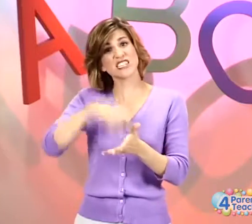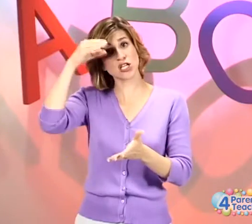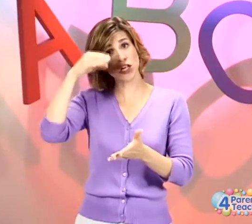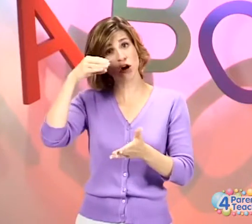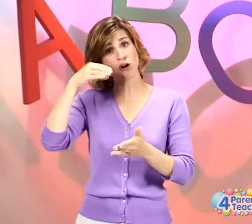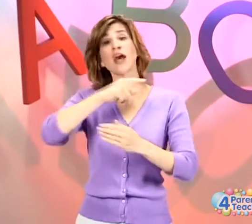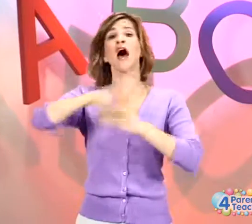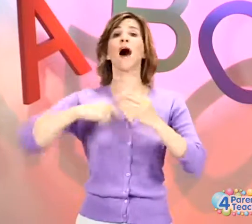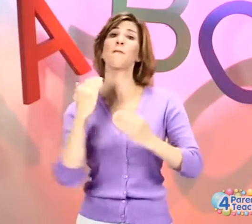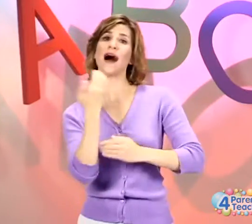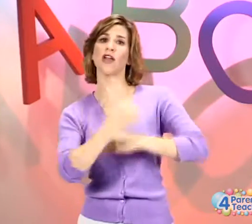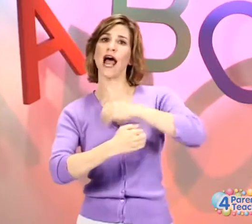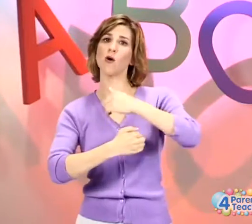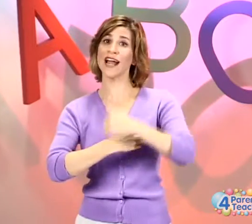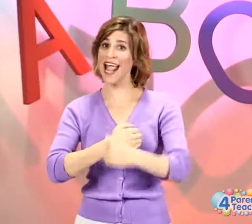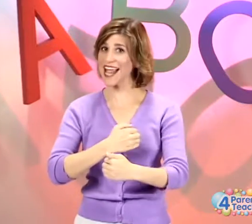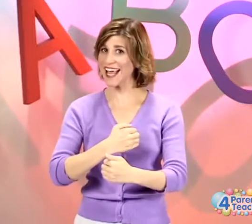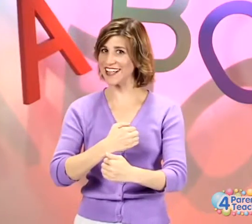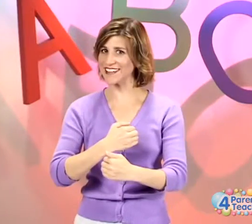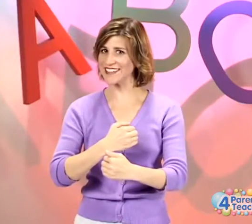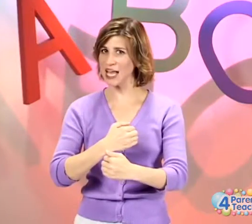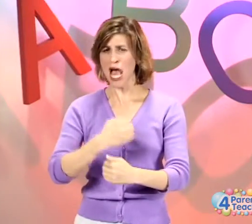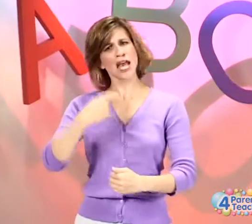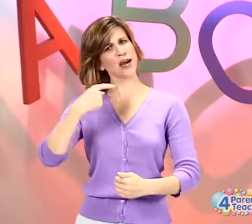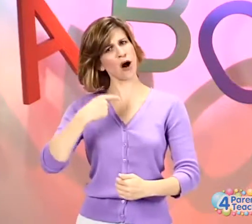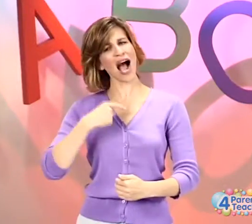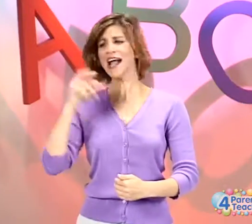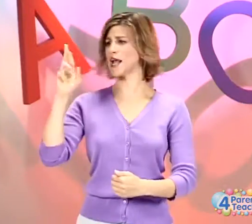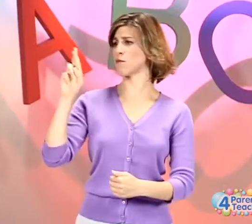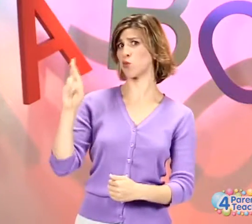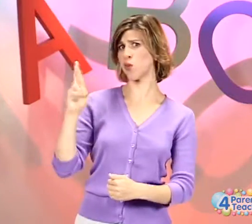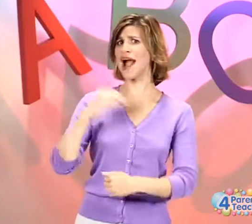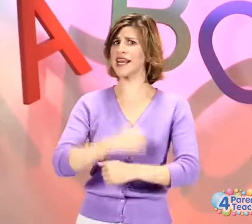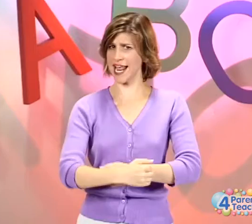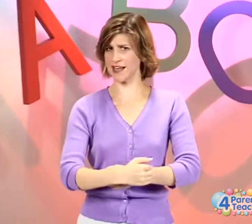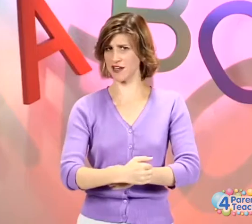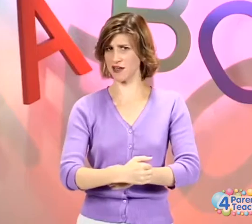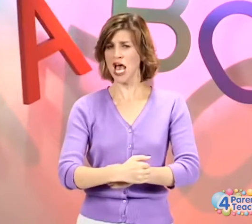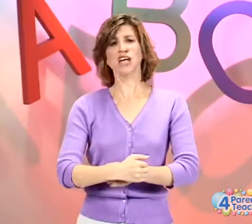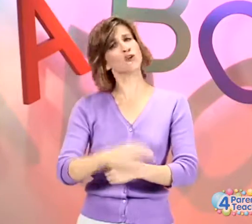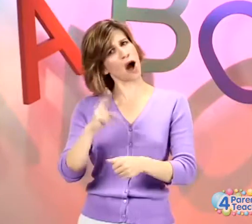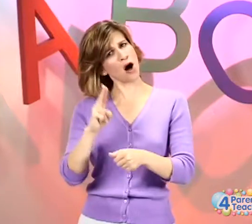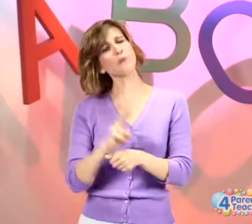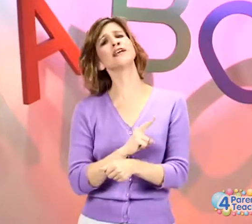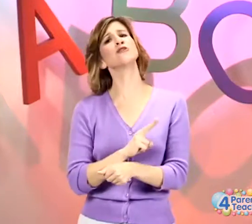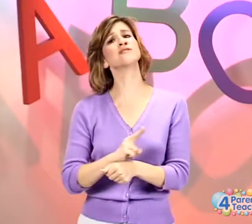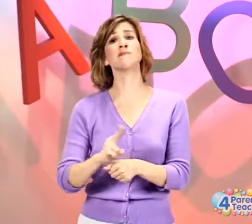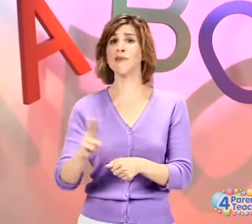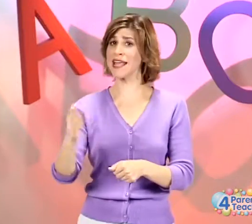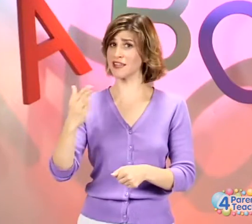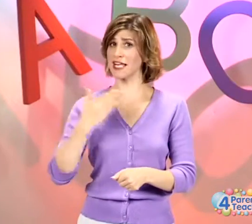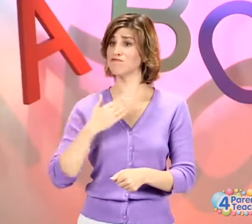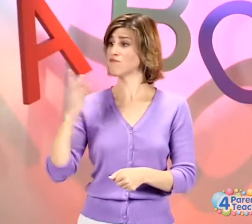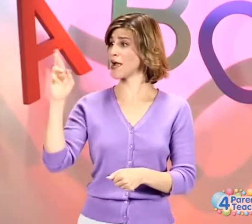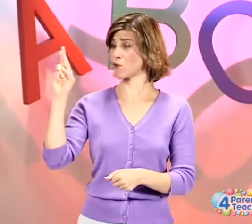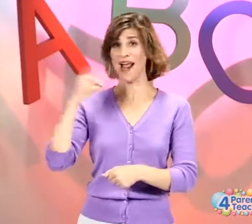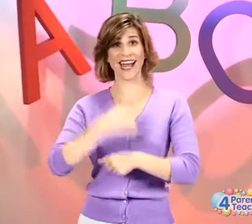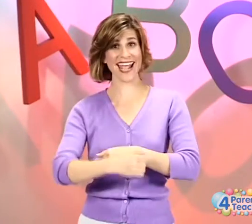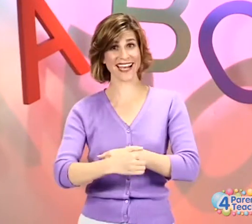to learn about our hands. Now I am right-handed, so I'll be using mainly my right